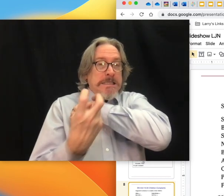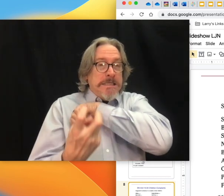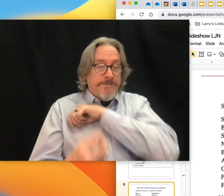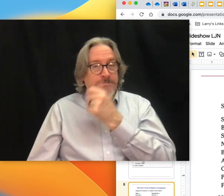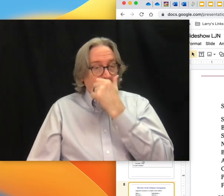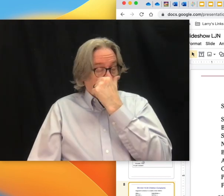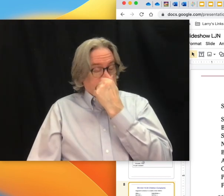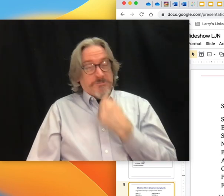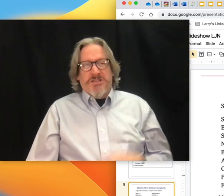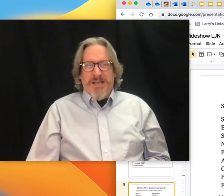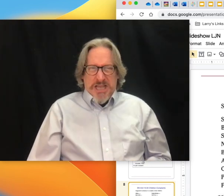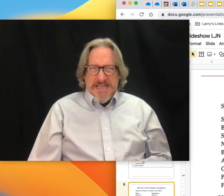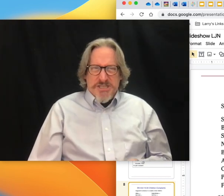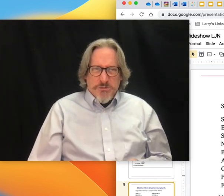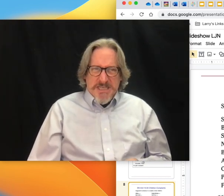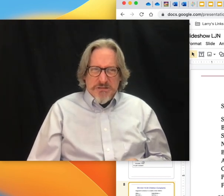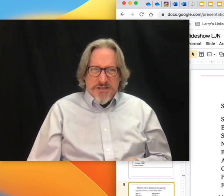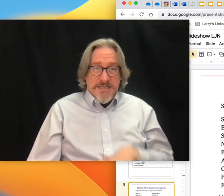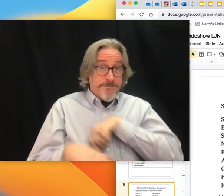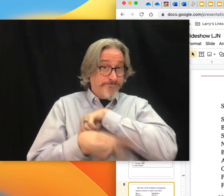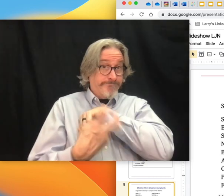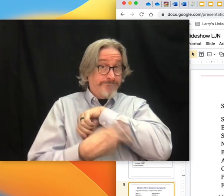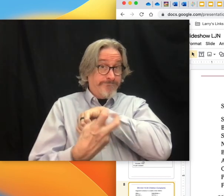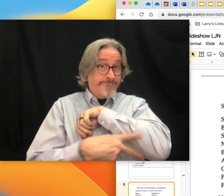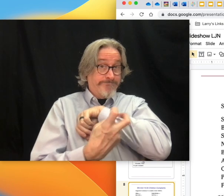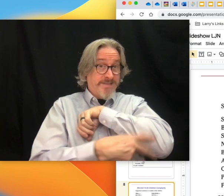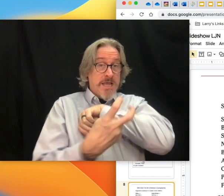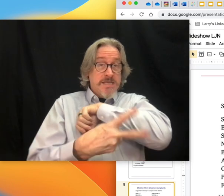Steal? Little kids don't steal things.